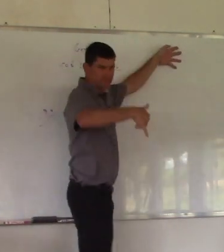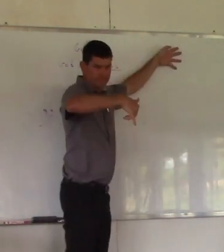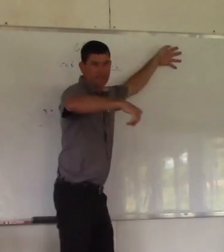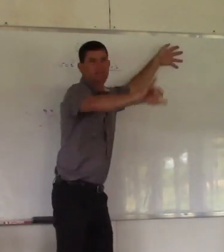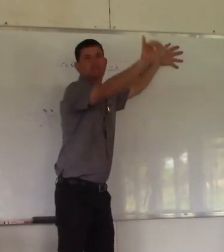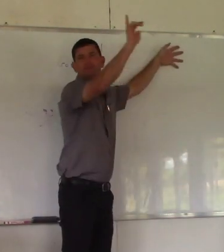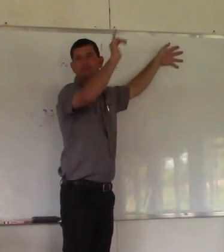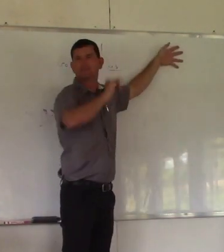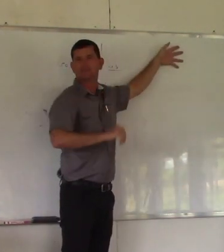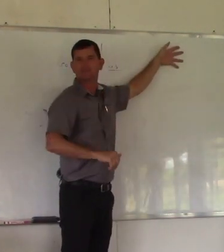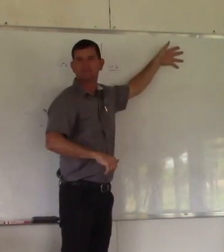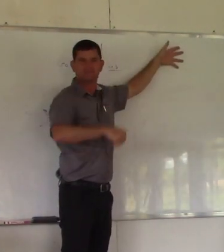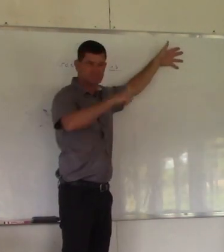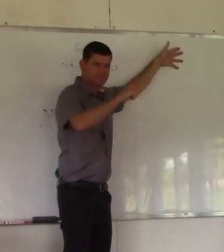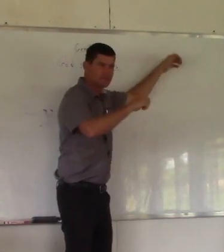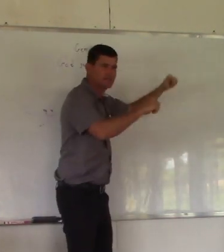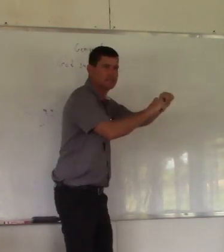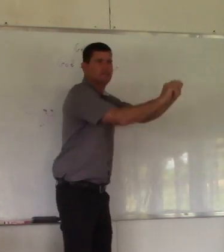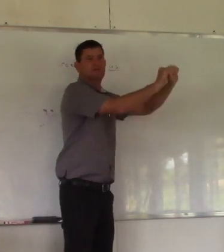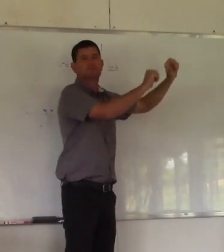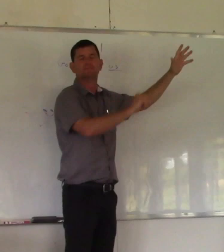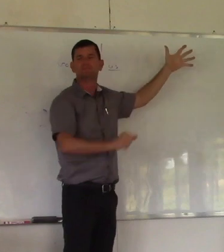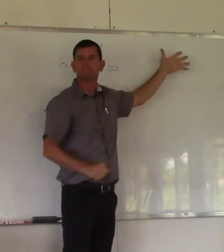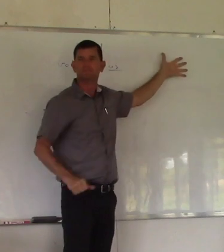they continue. Continue.